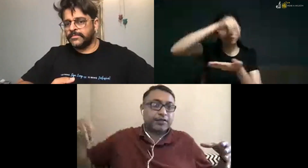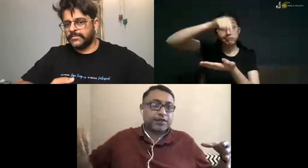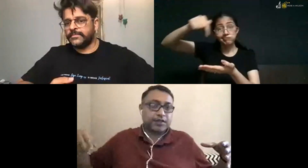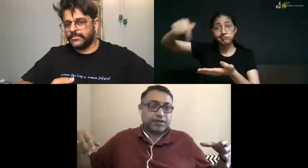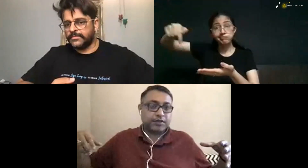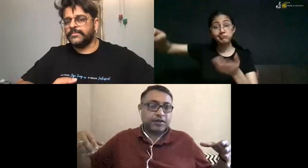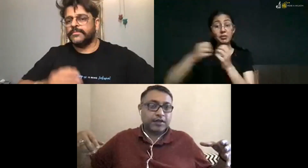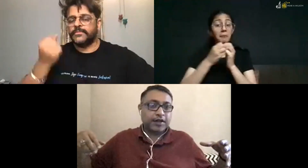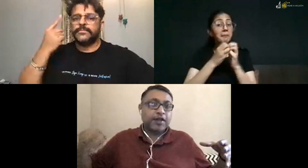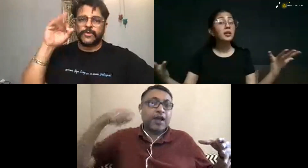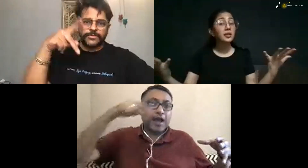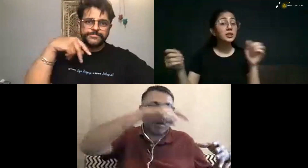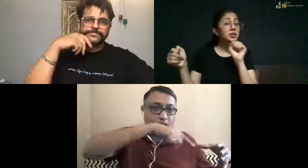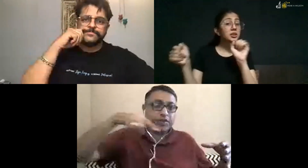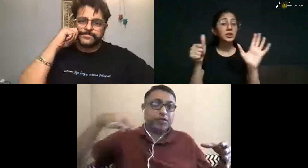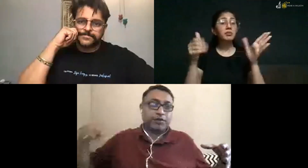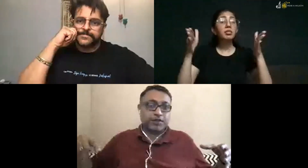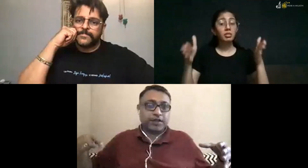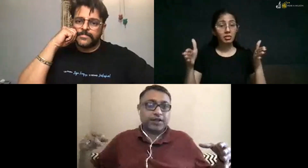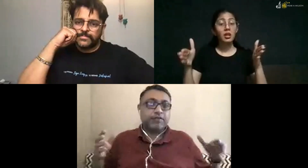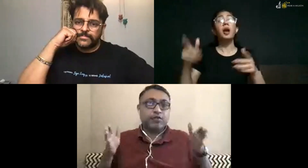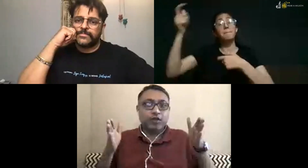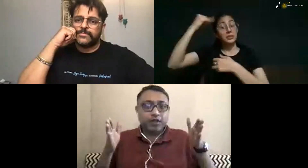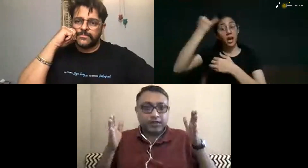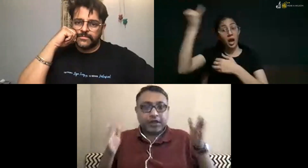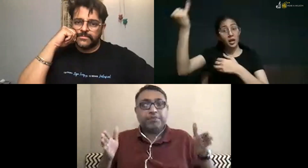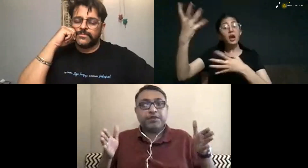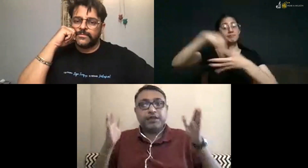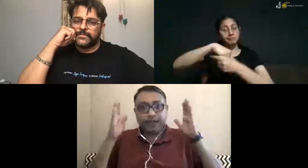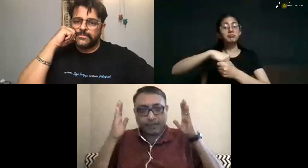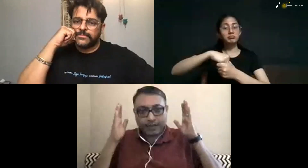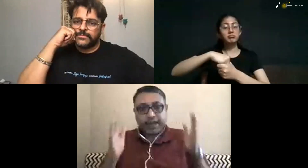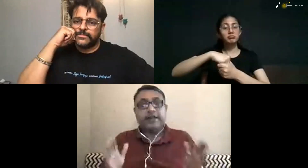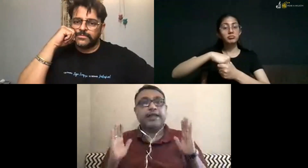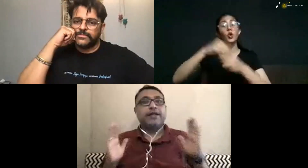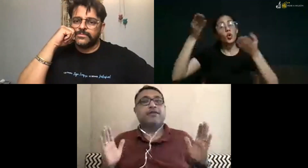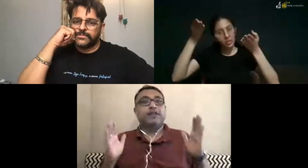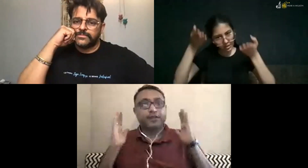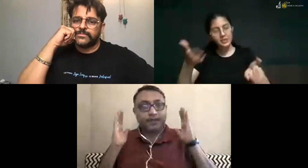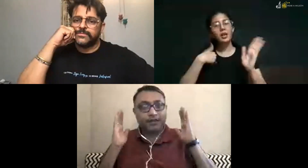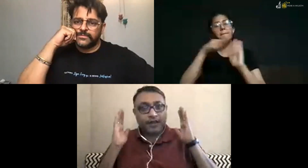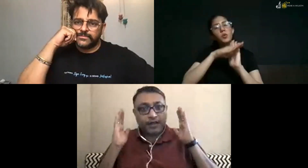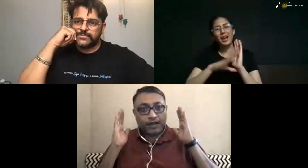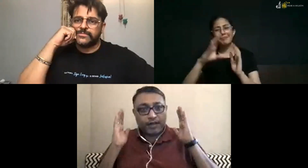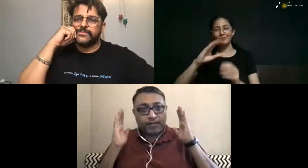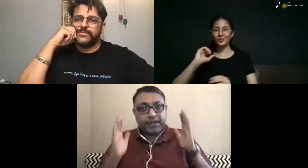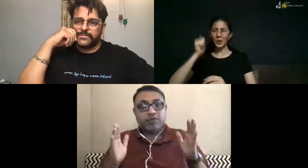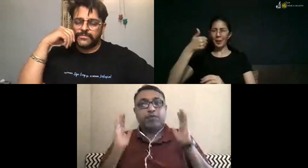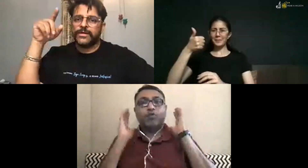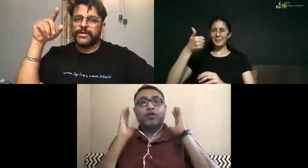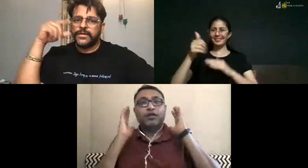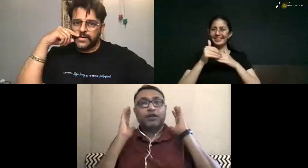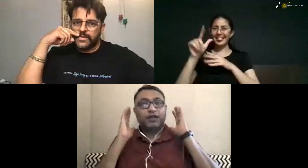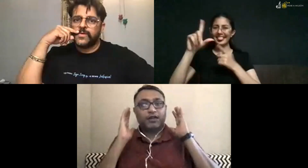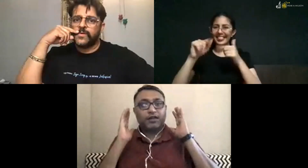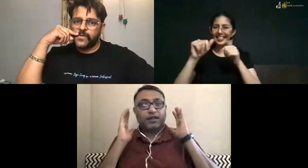set of stages, right? Along with your business idea. So the Champions League is exactly that. It's a